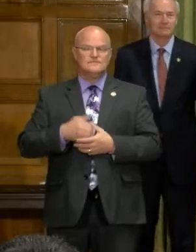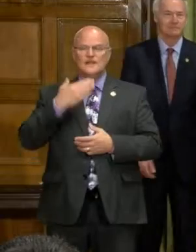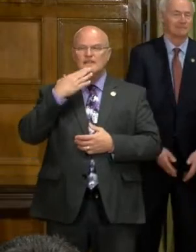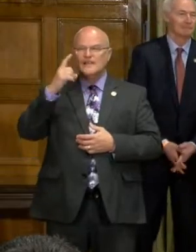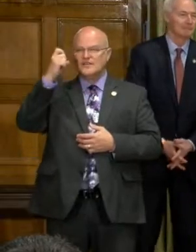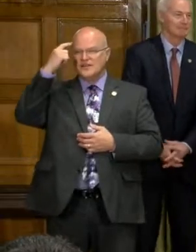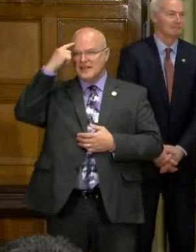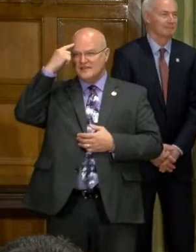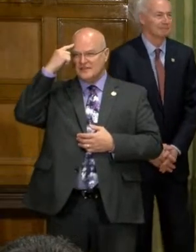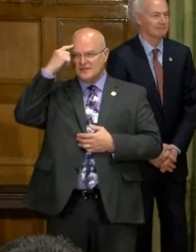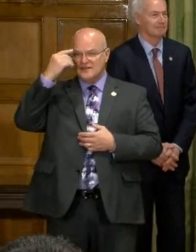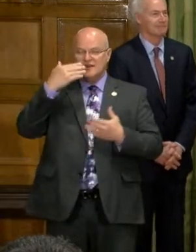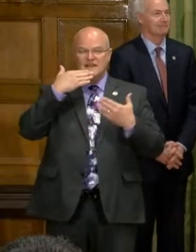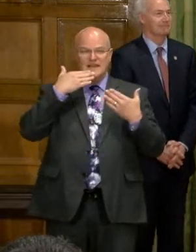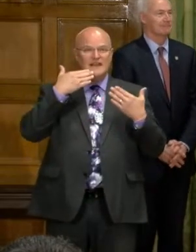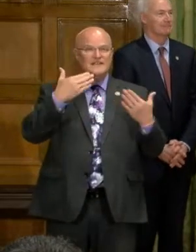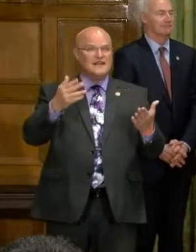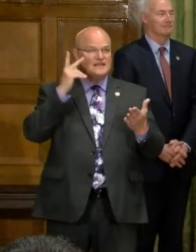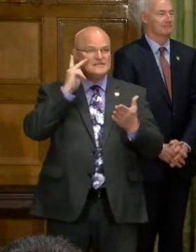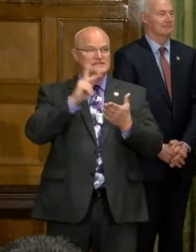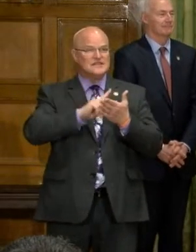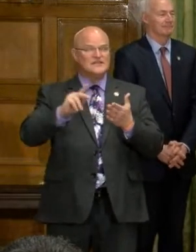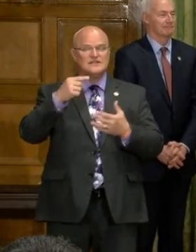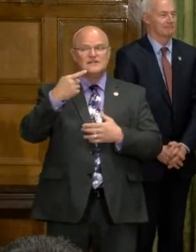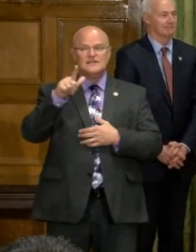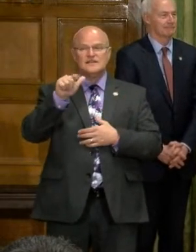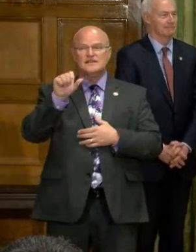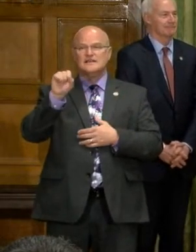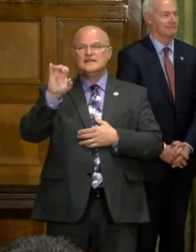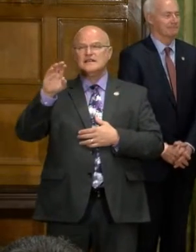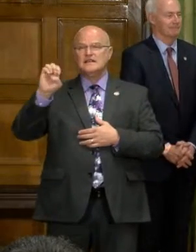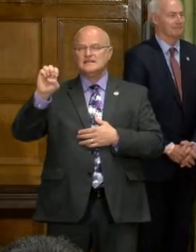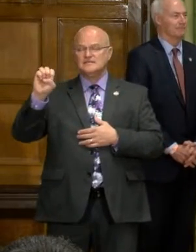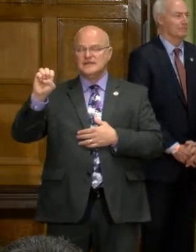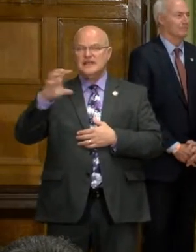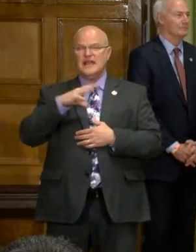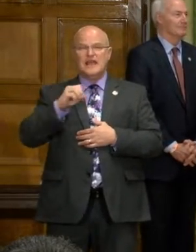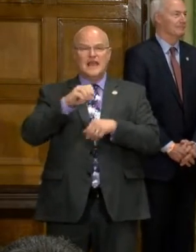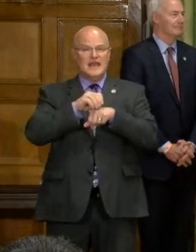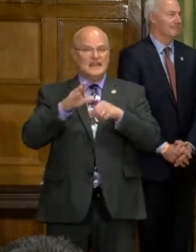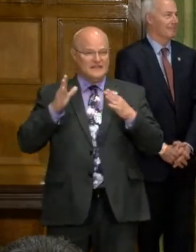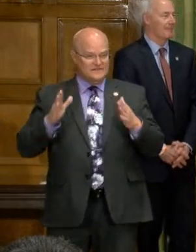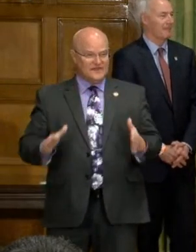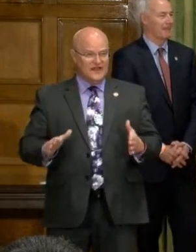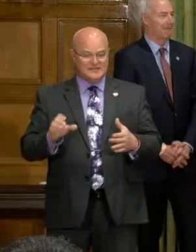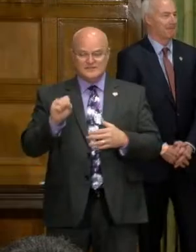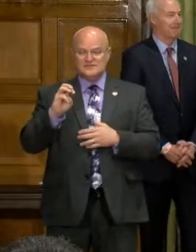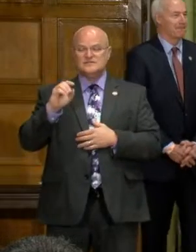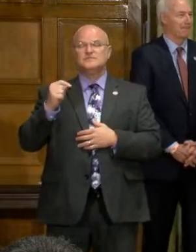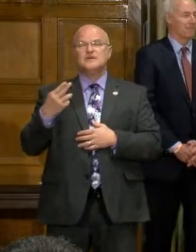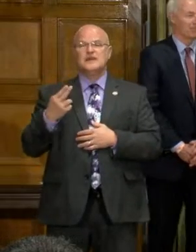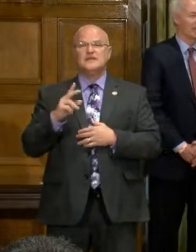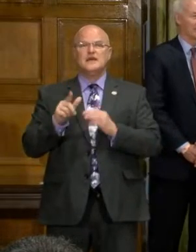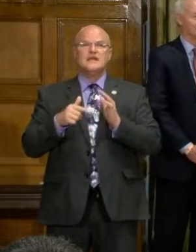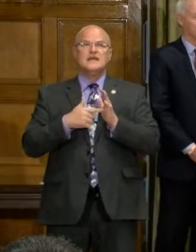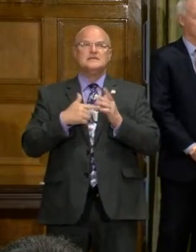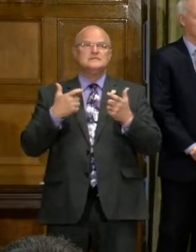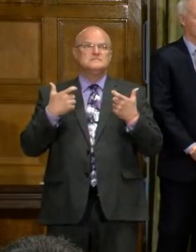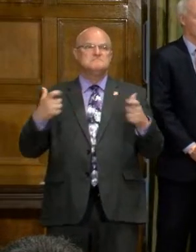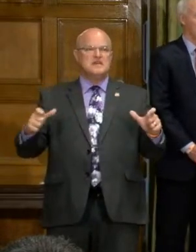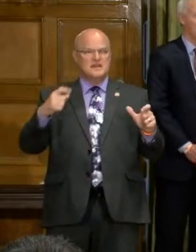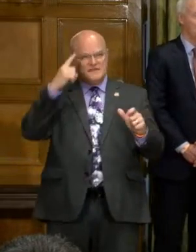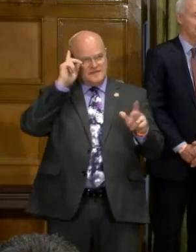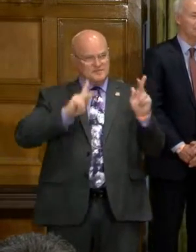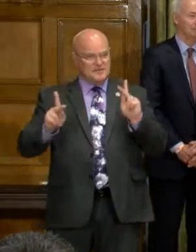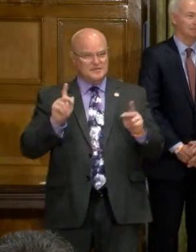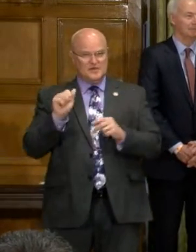Thanks, Governor, and thanks to Secretary Gillespie and Advisor Smith. This is a big deal for the people